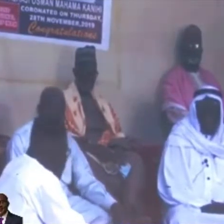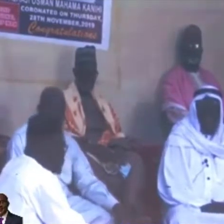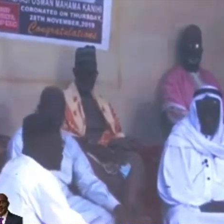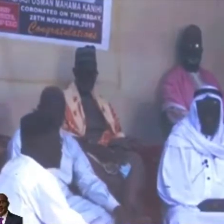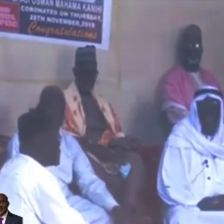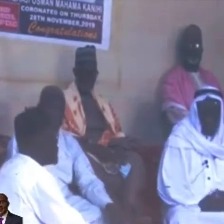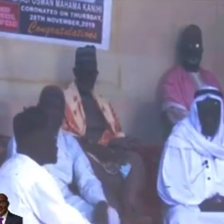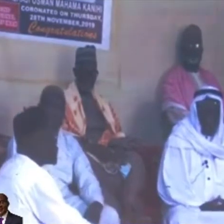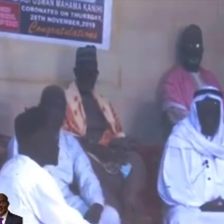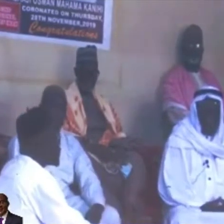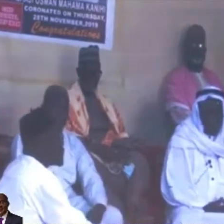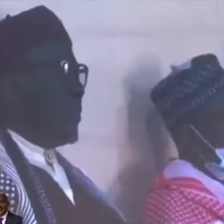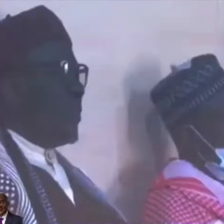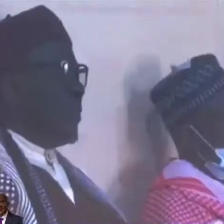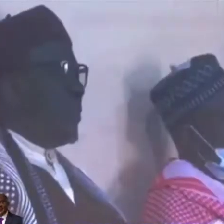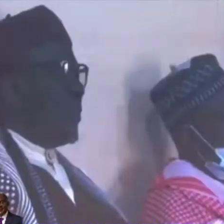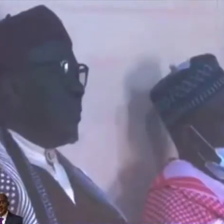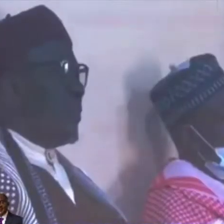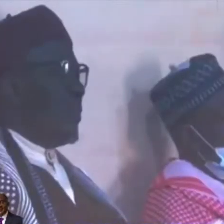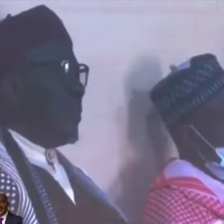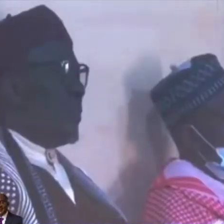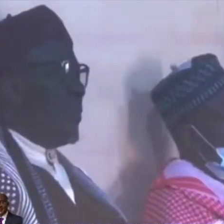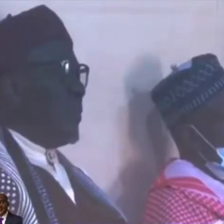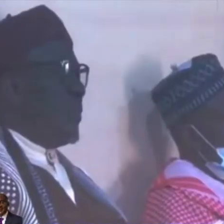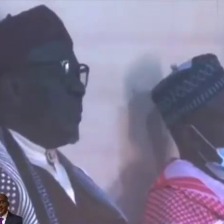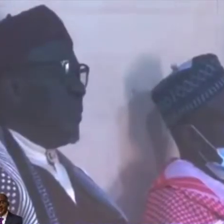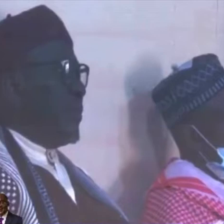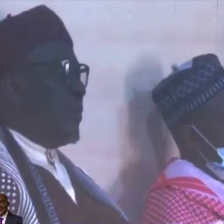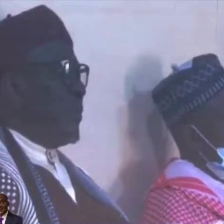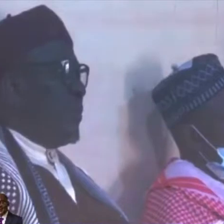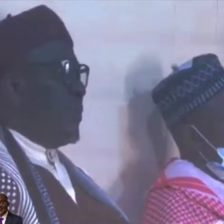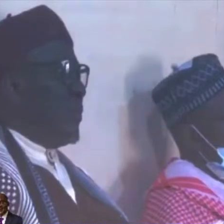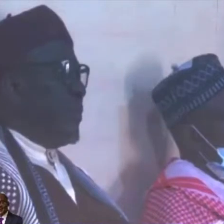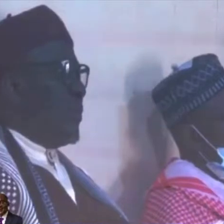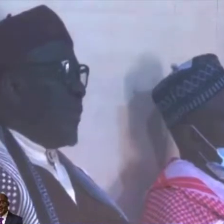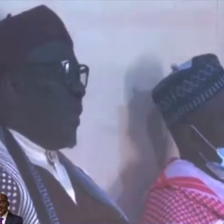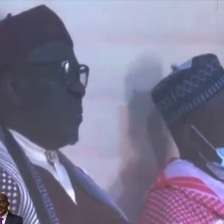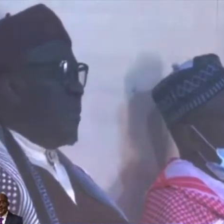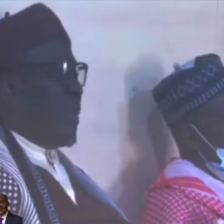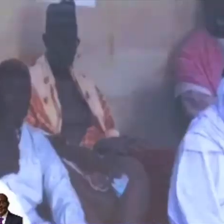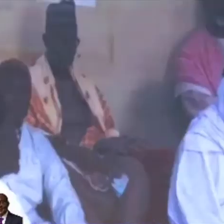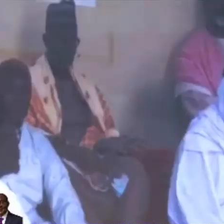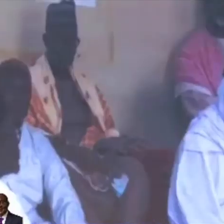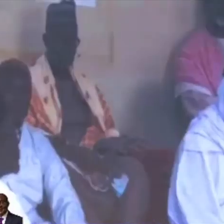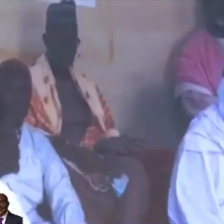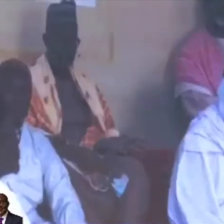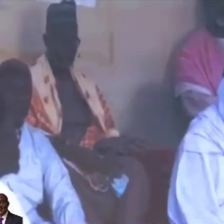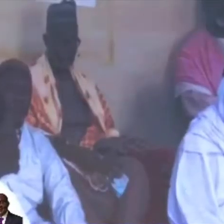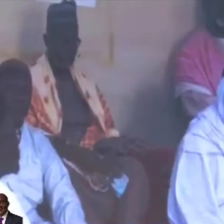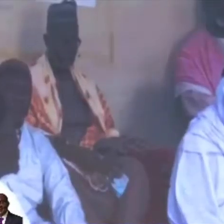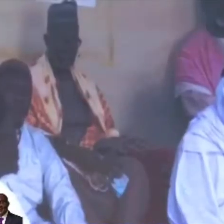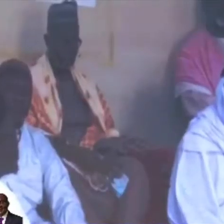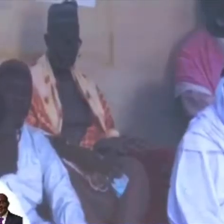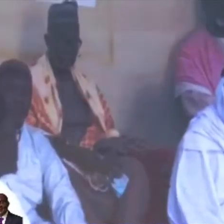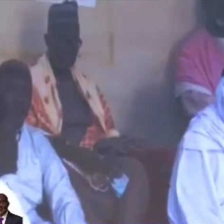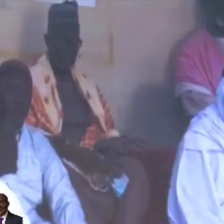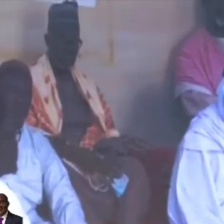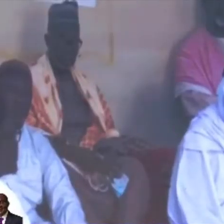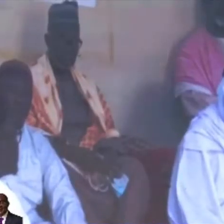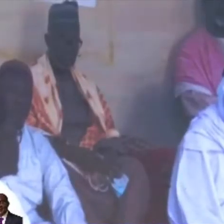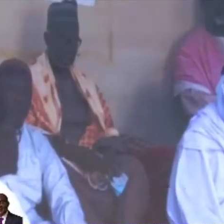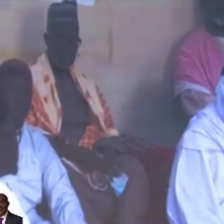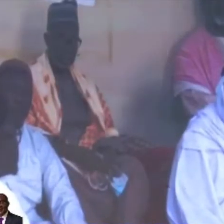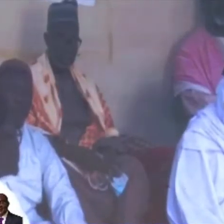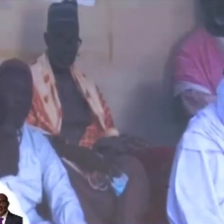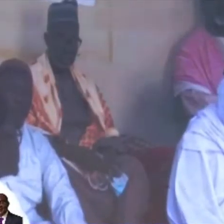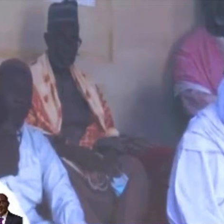Kunalaka. Tiyan iya duwabo akutapalo ni jagbuli wala yala tibiya